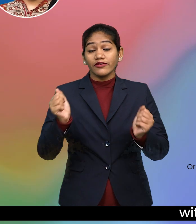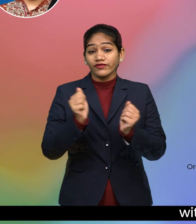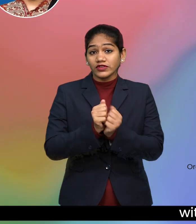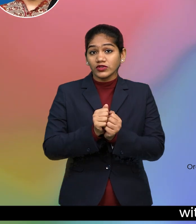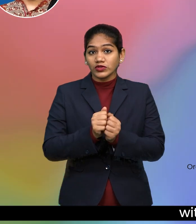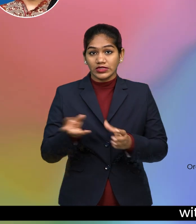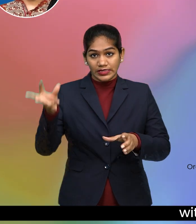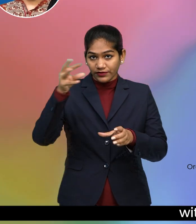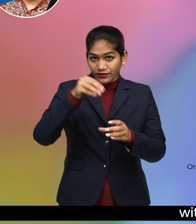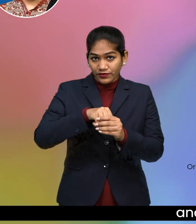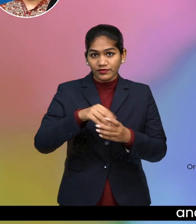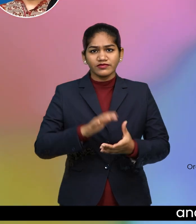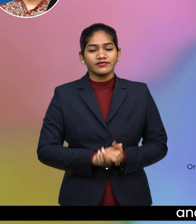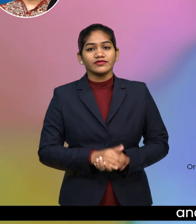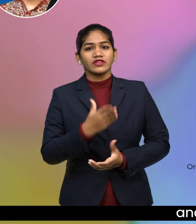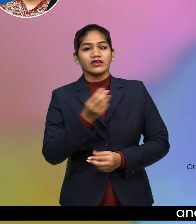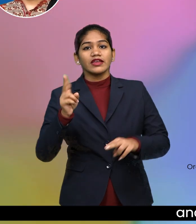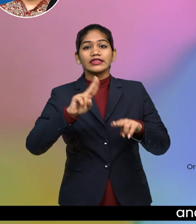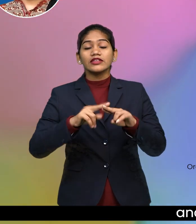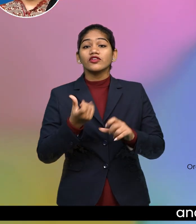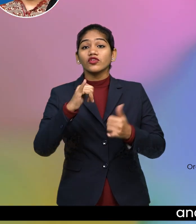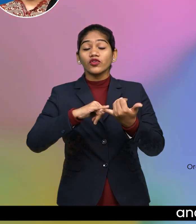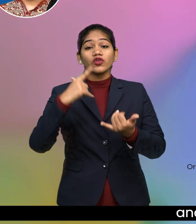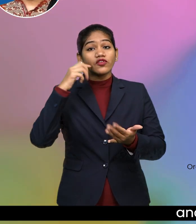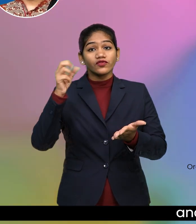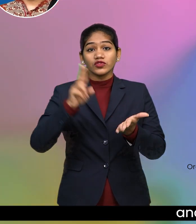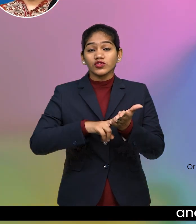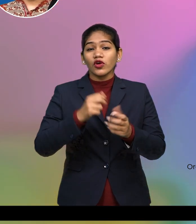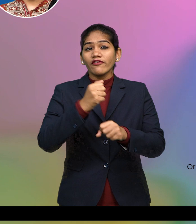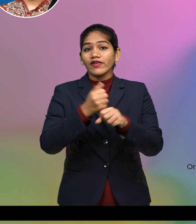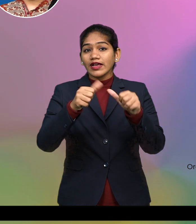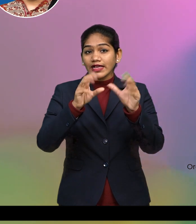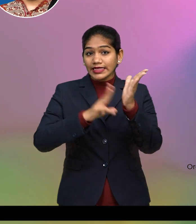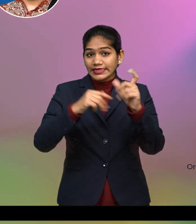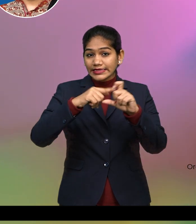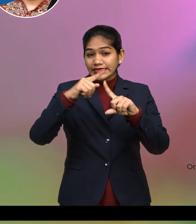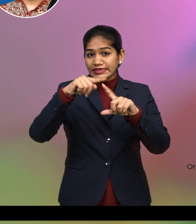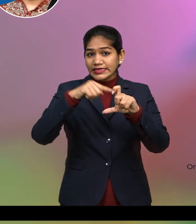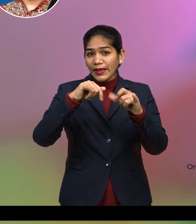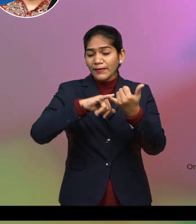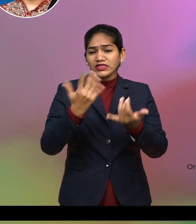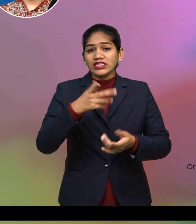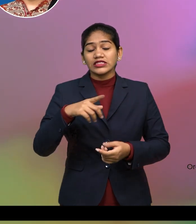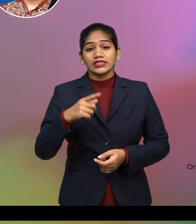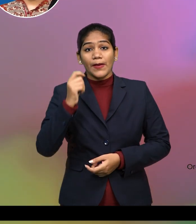formation and fusion of gametes is called